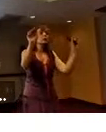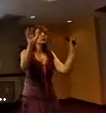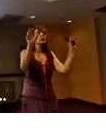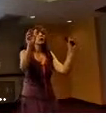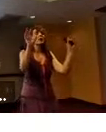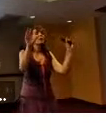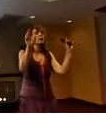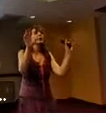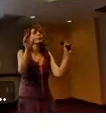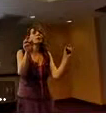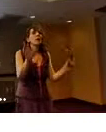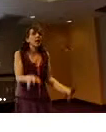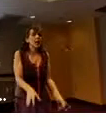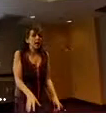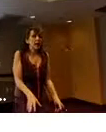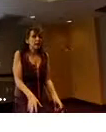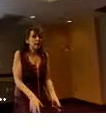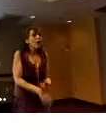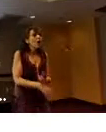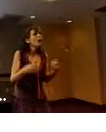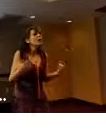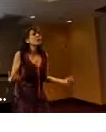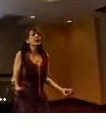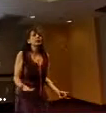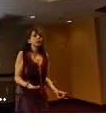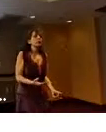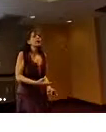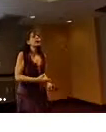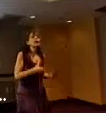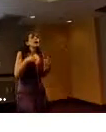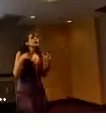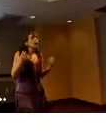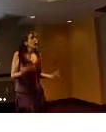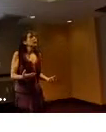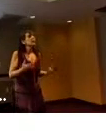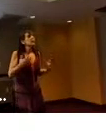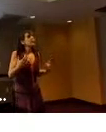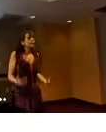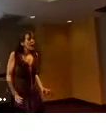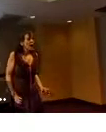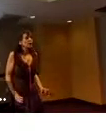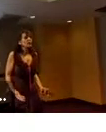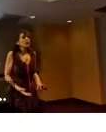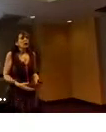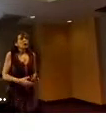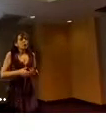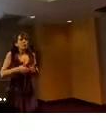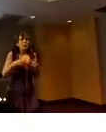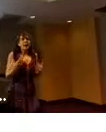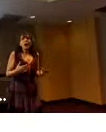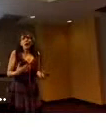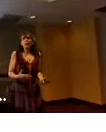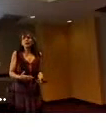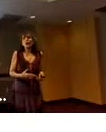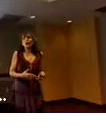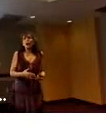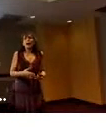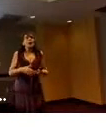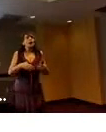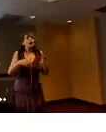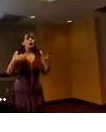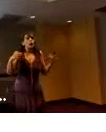hearing, losing, you know, the ability to move my hands, all of that sort of thing does, in fact, make